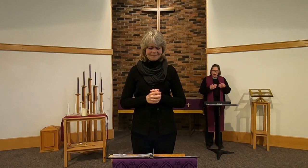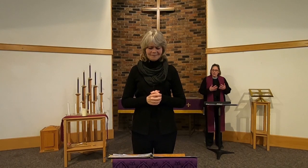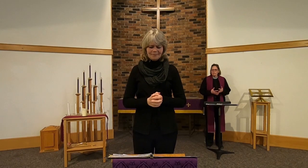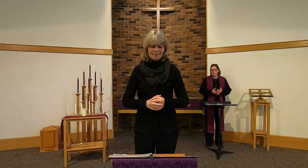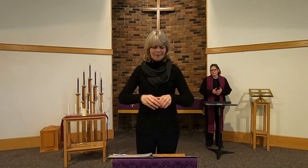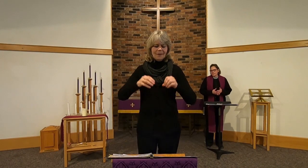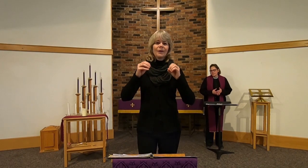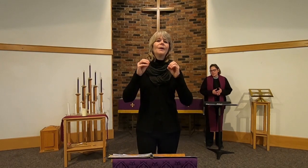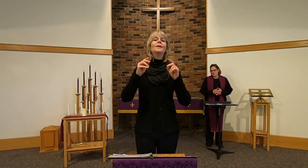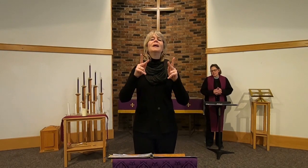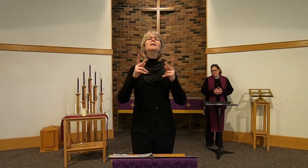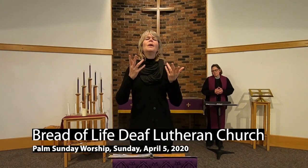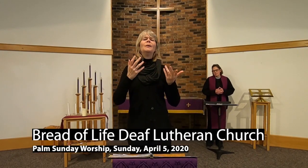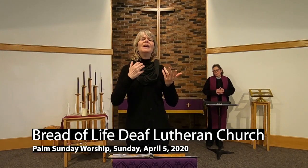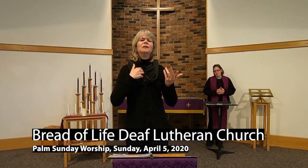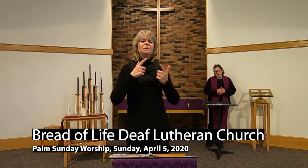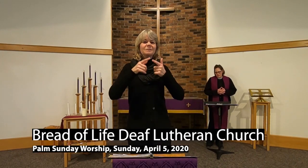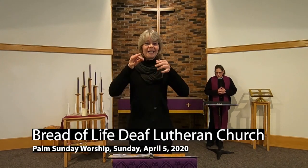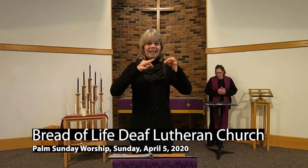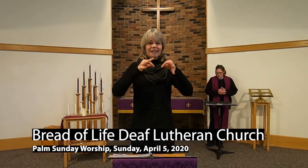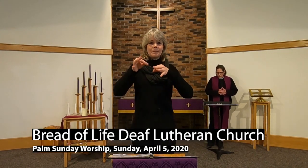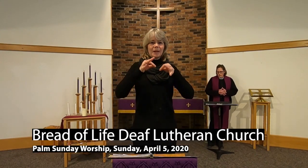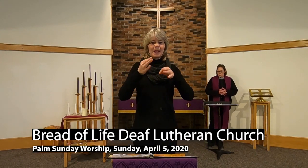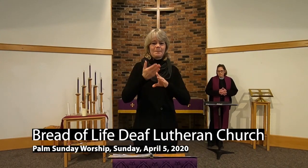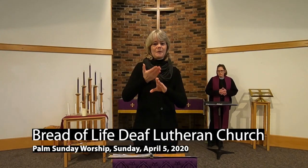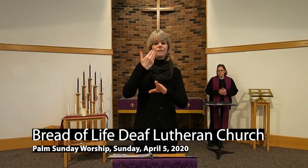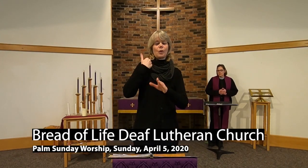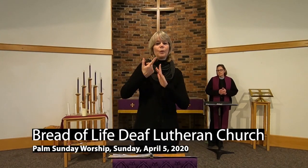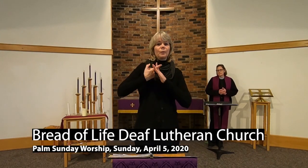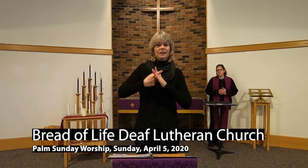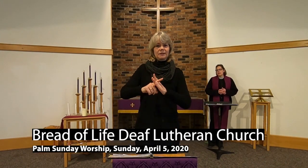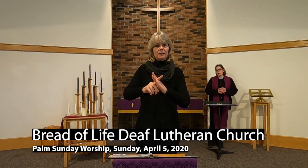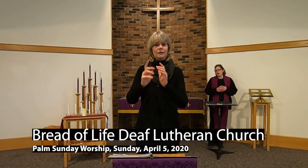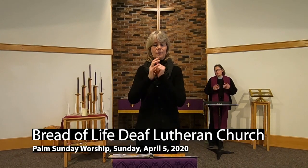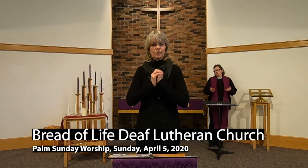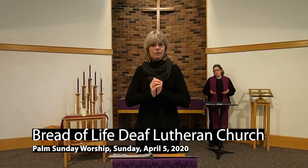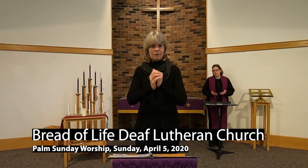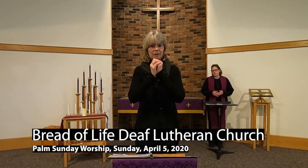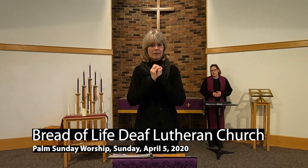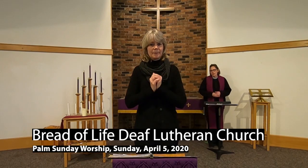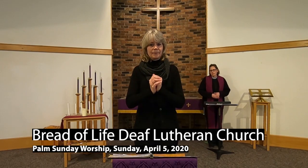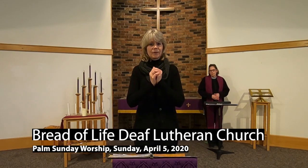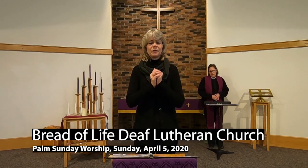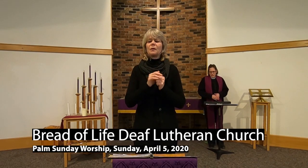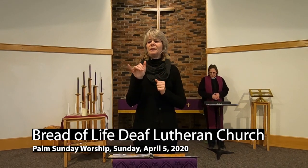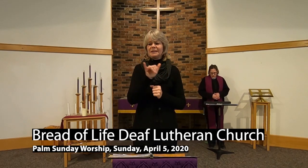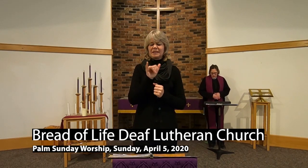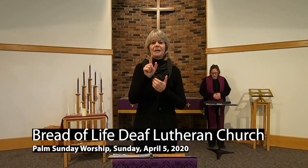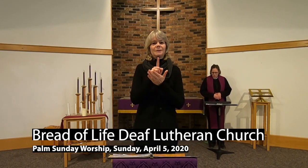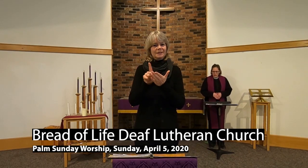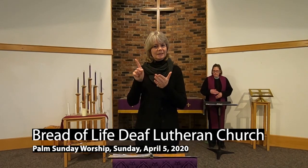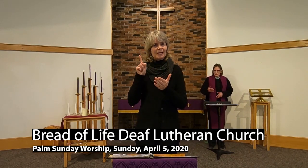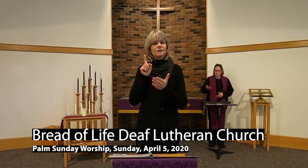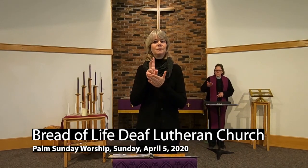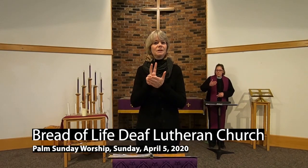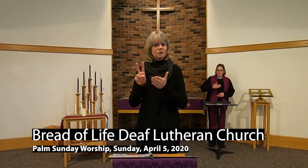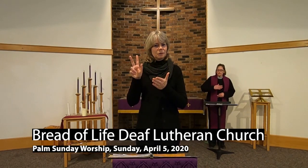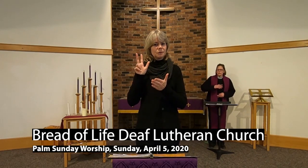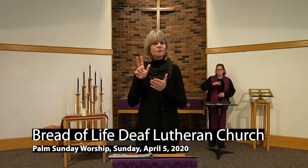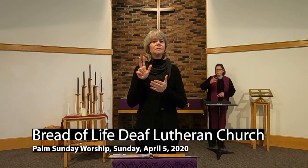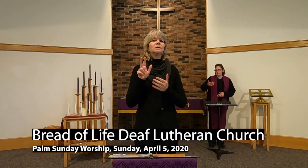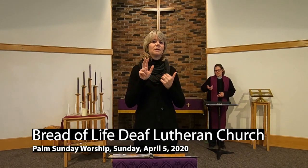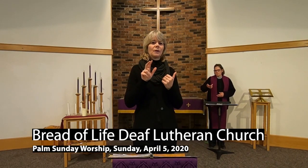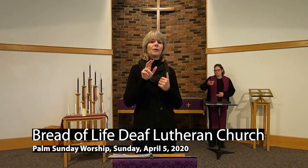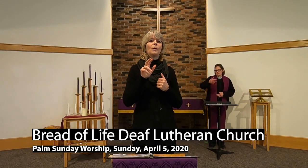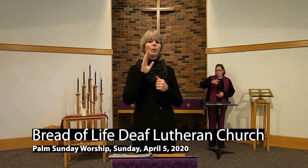Okay, a couple logistic things before we enter into worship. Just as we've done in other weeks, as Wendy and